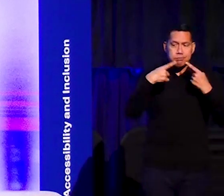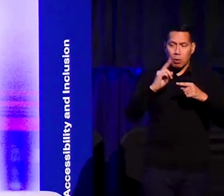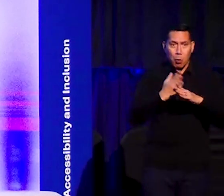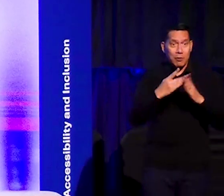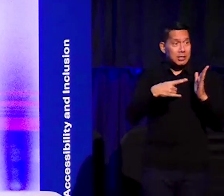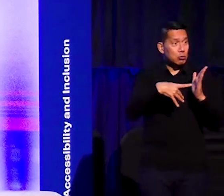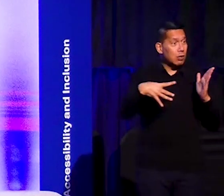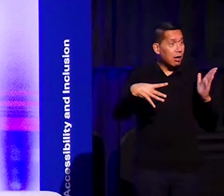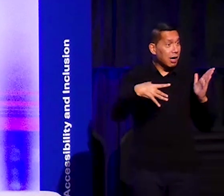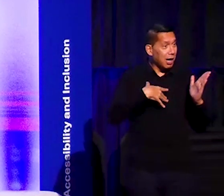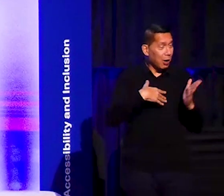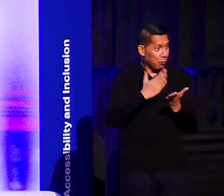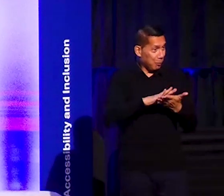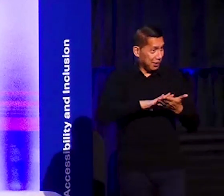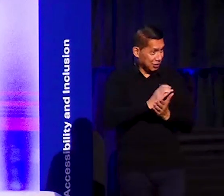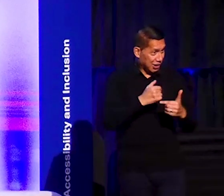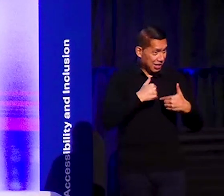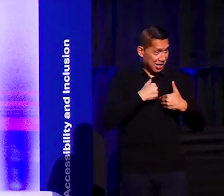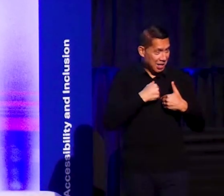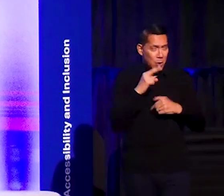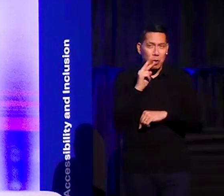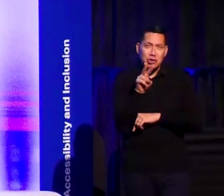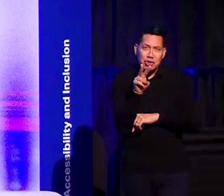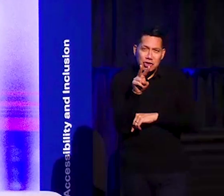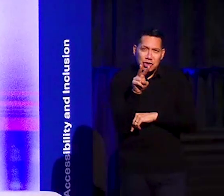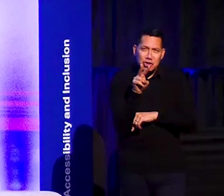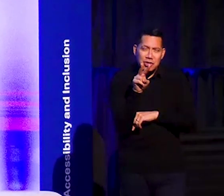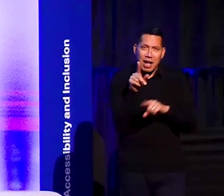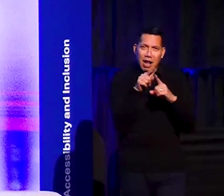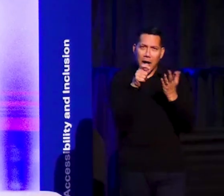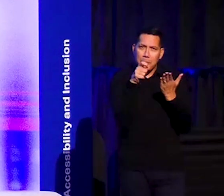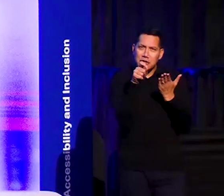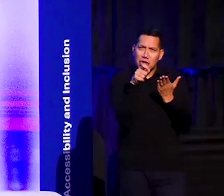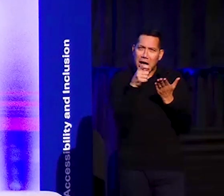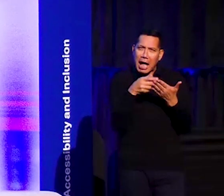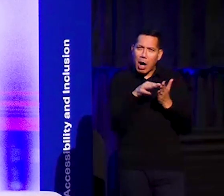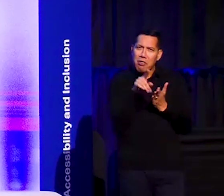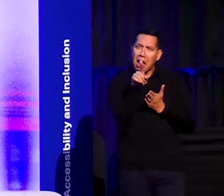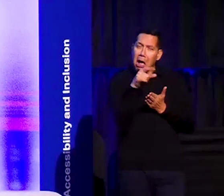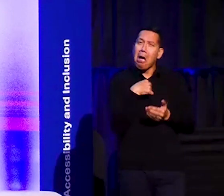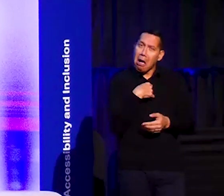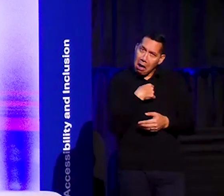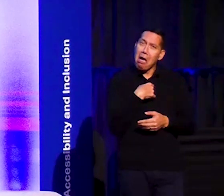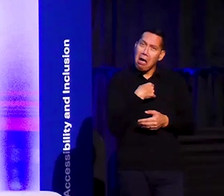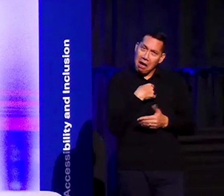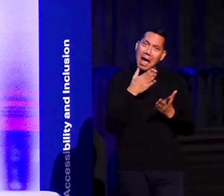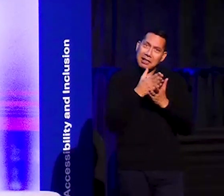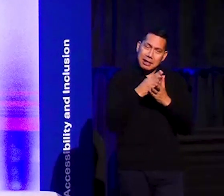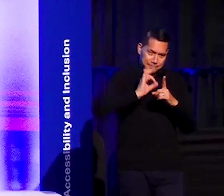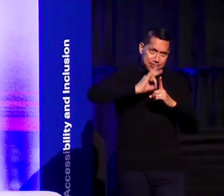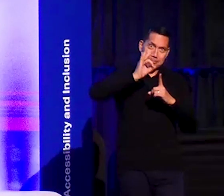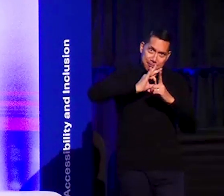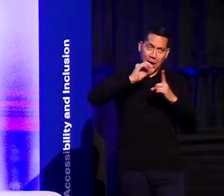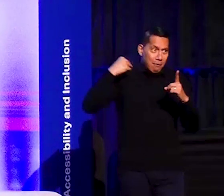real pleasure to be part of watching and measuring the way that they have leveled up their accessibility over